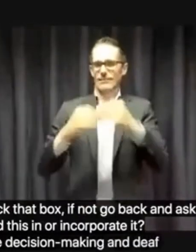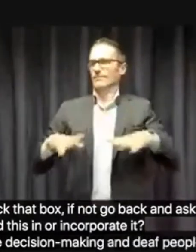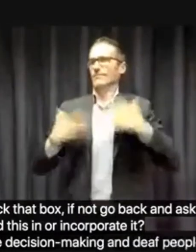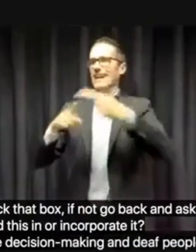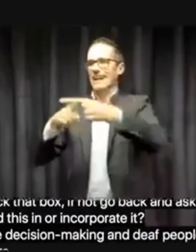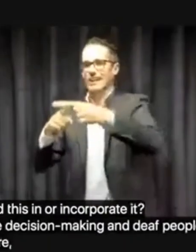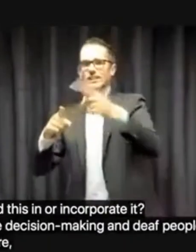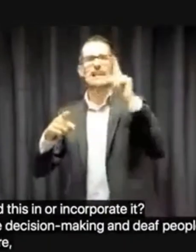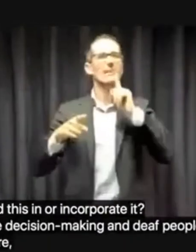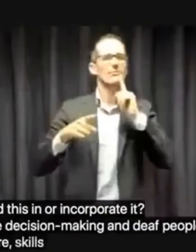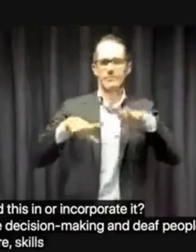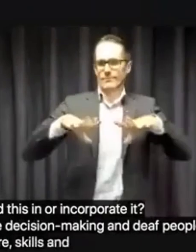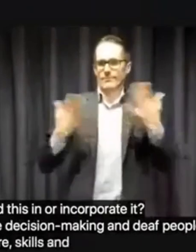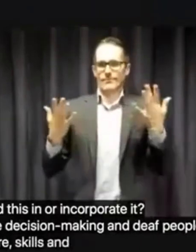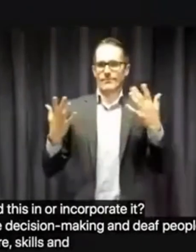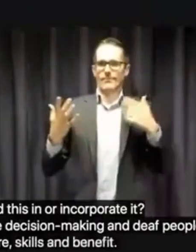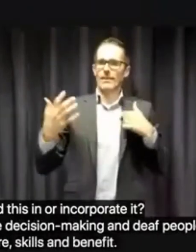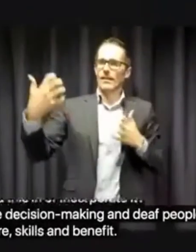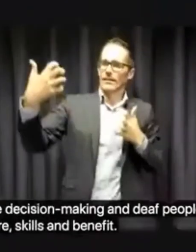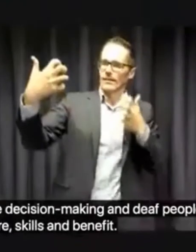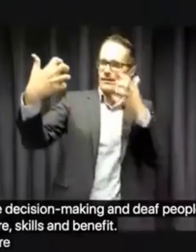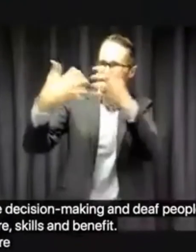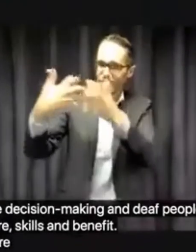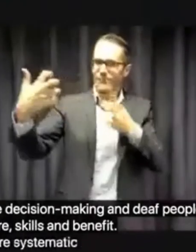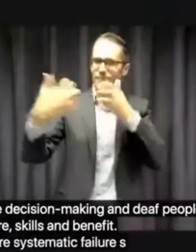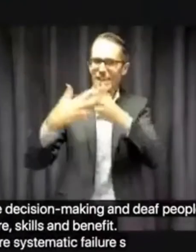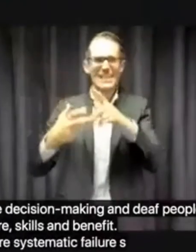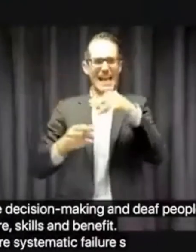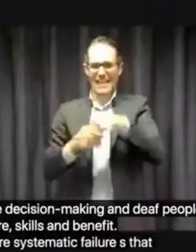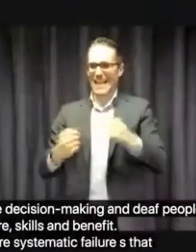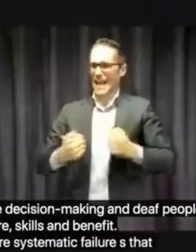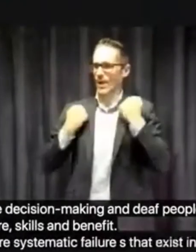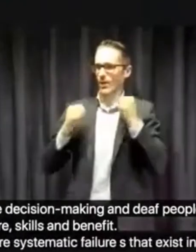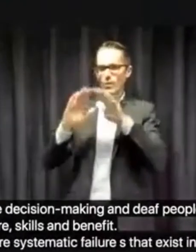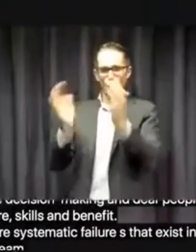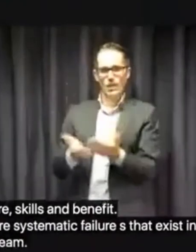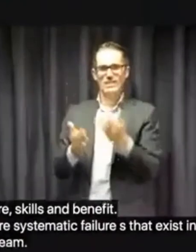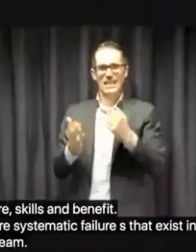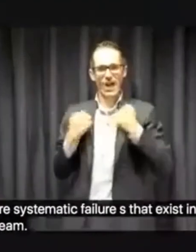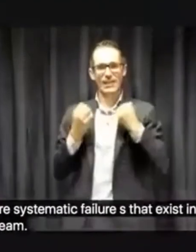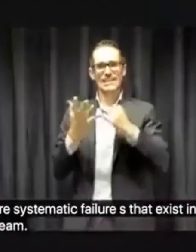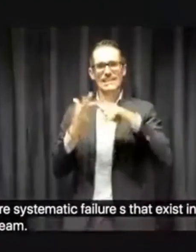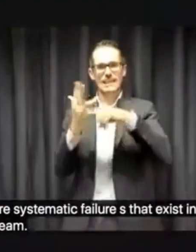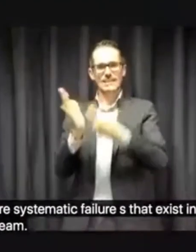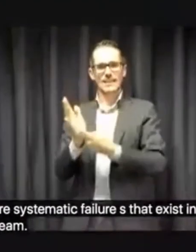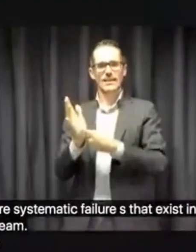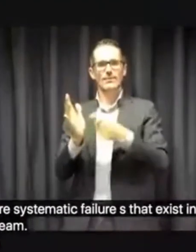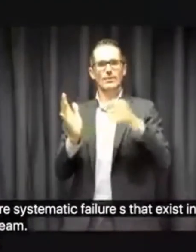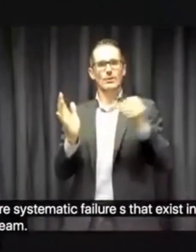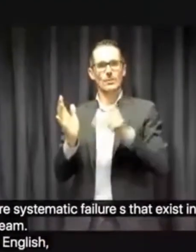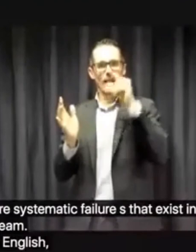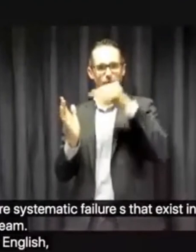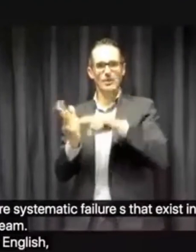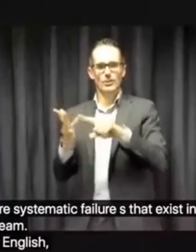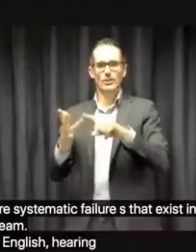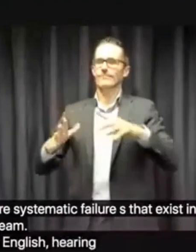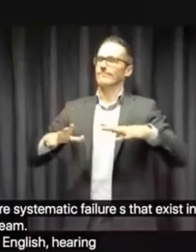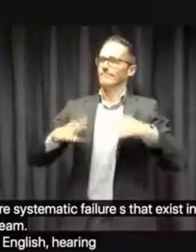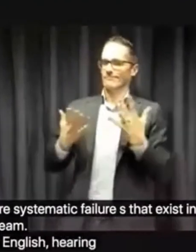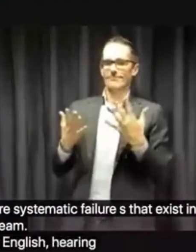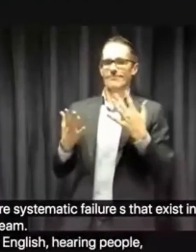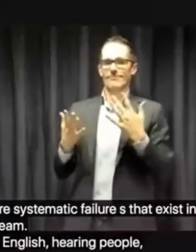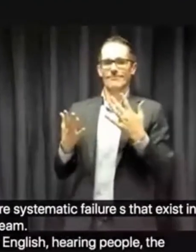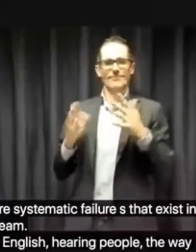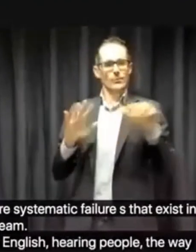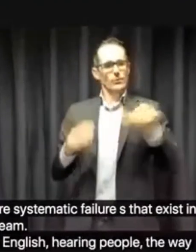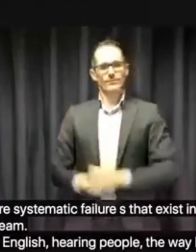no doubt, in the stroke. Spoken English, hearing people, why are you hearing speaking people do things? What about our world and our sector? We should